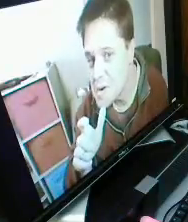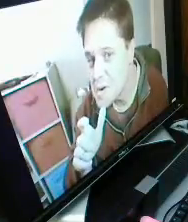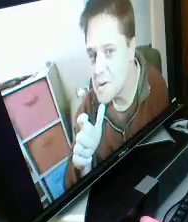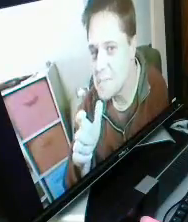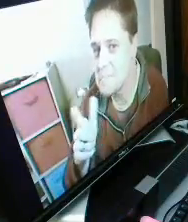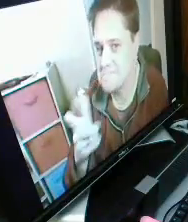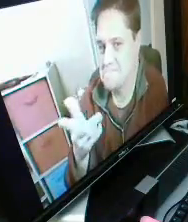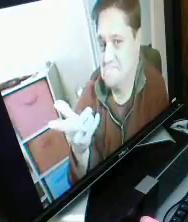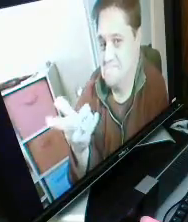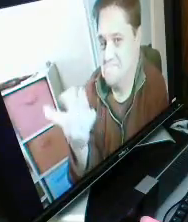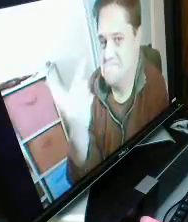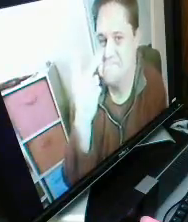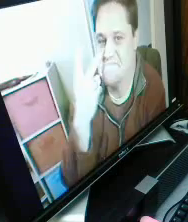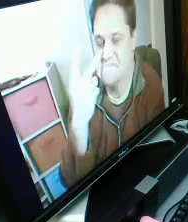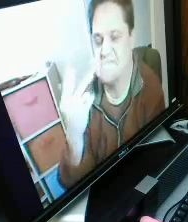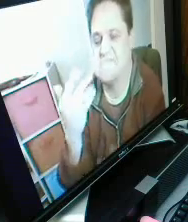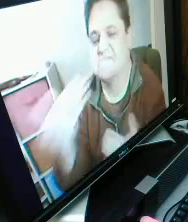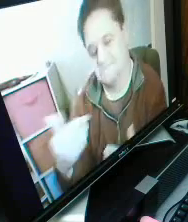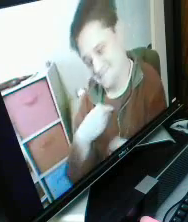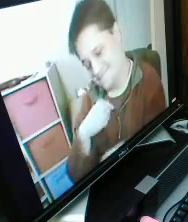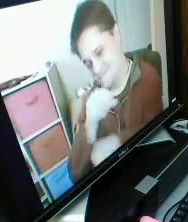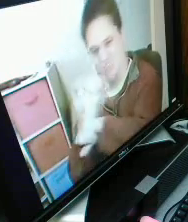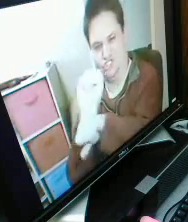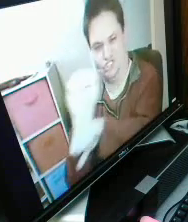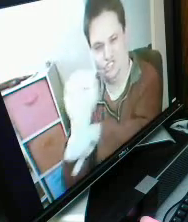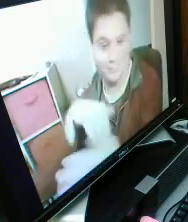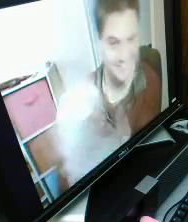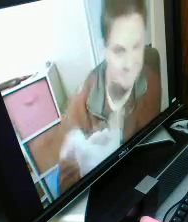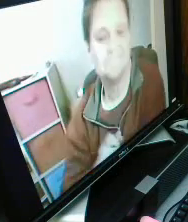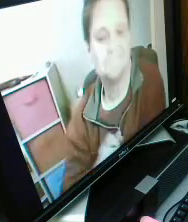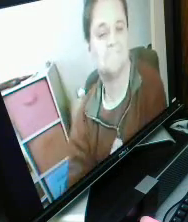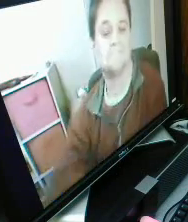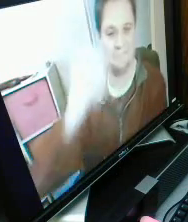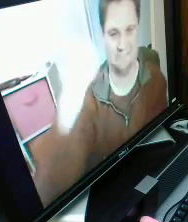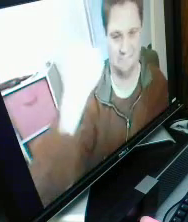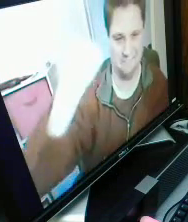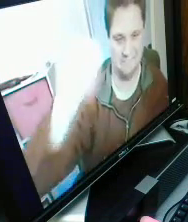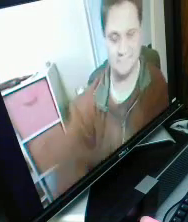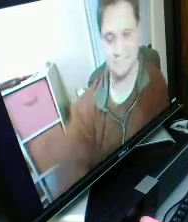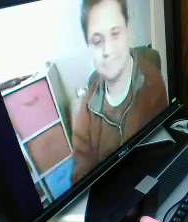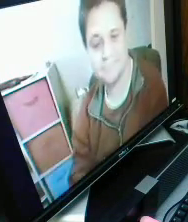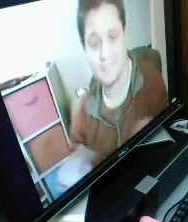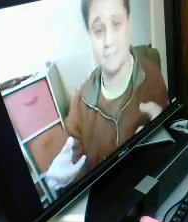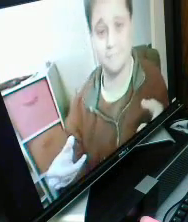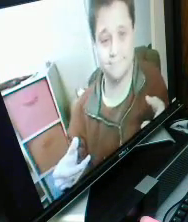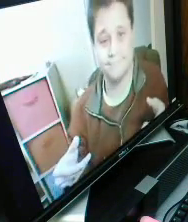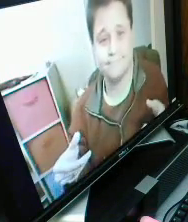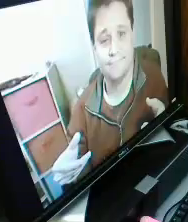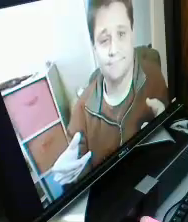okay. I'm just curious. Do you know who it is? Well, I just said, okay, well, I'll get in my car. I drove over there and I knocked on the